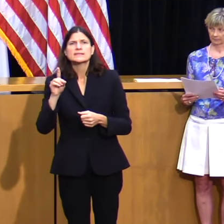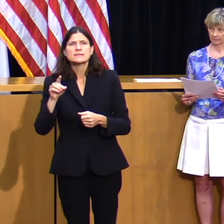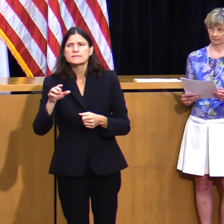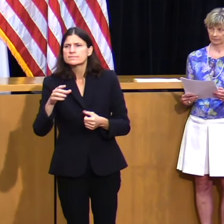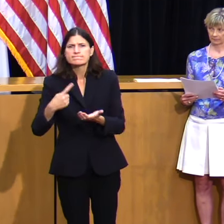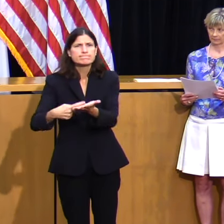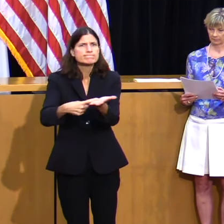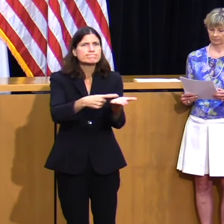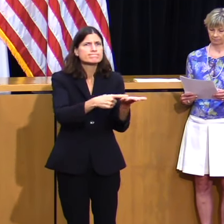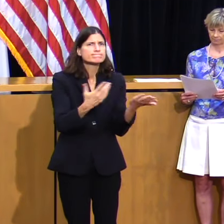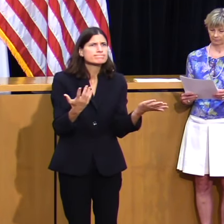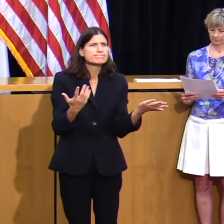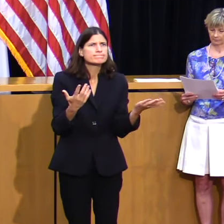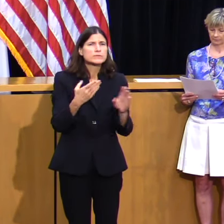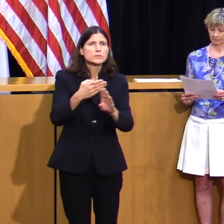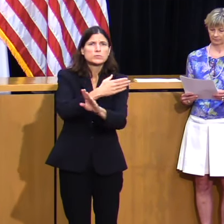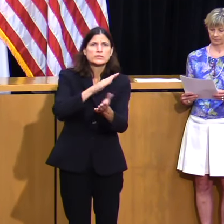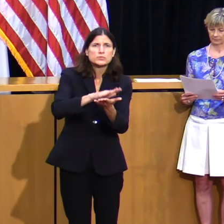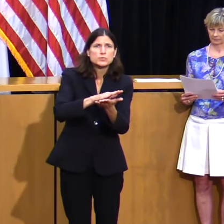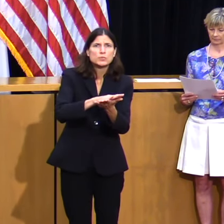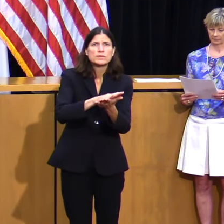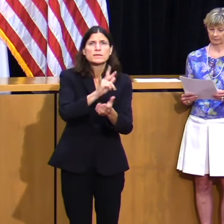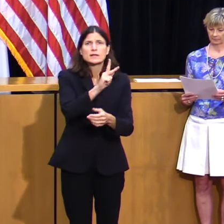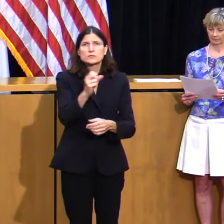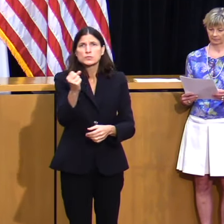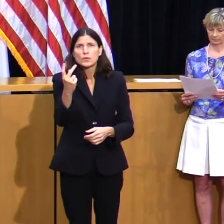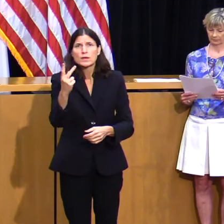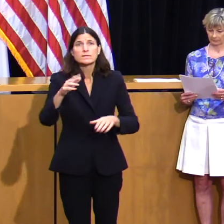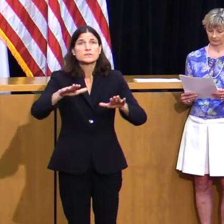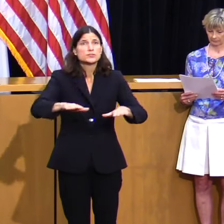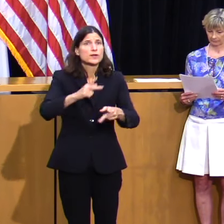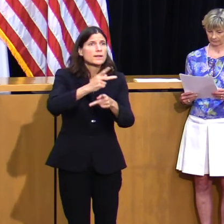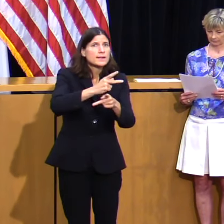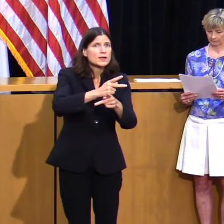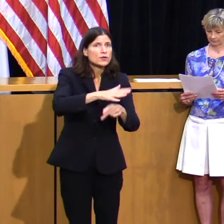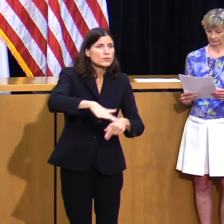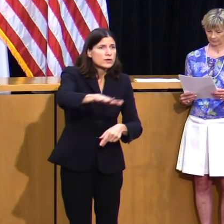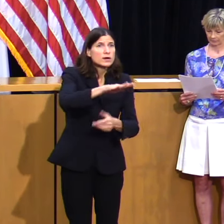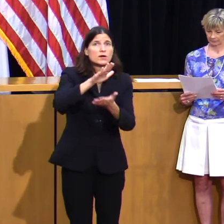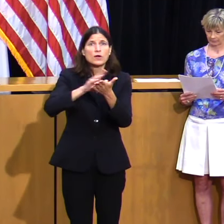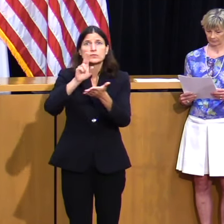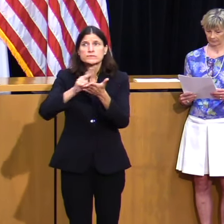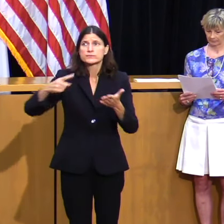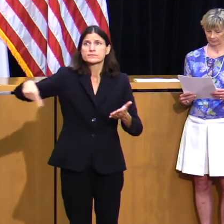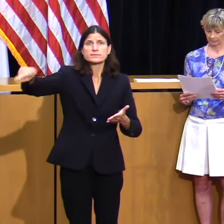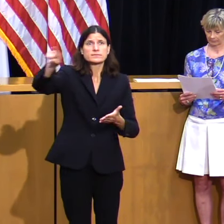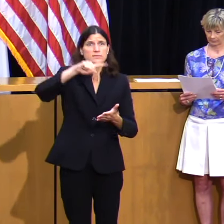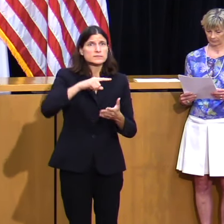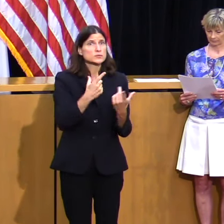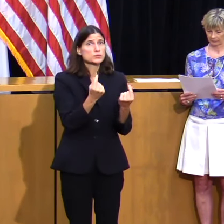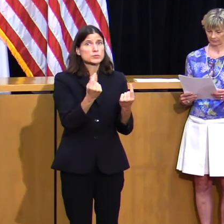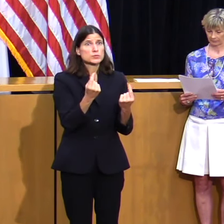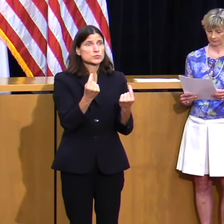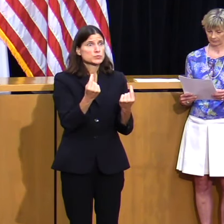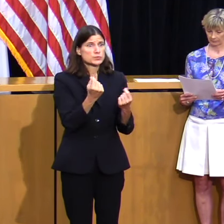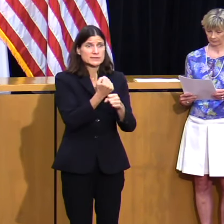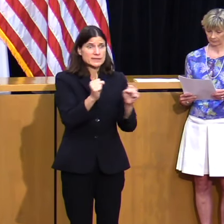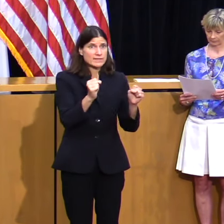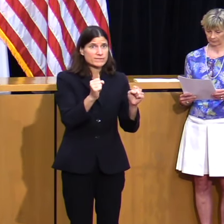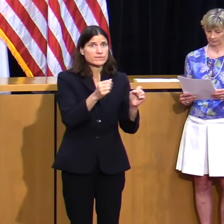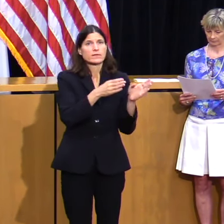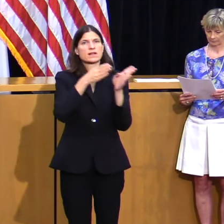preschool, K-12, and post-secondary institutions who are ages 6 months or older will